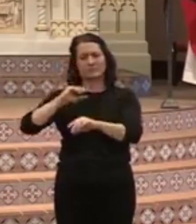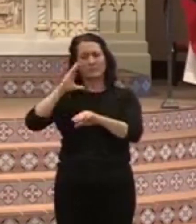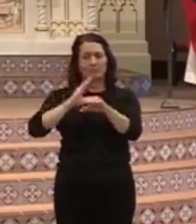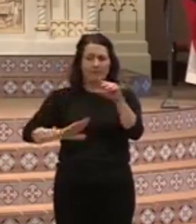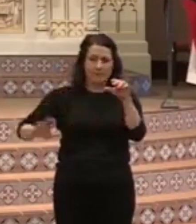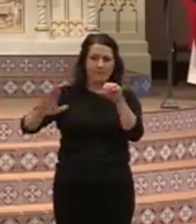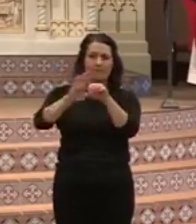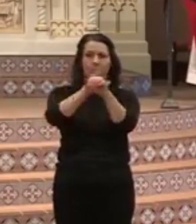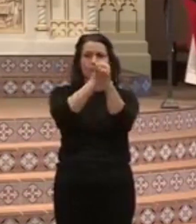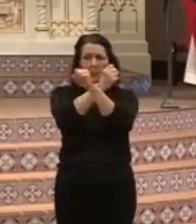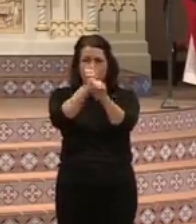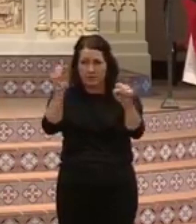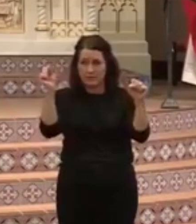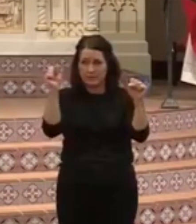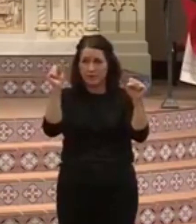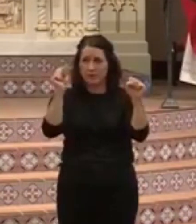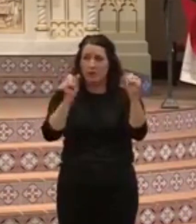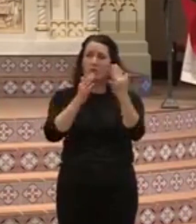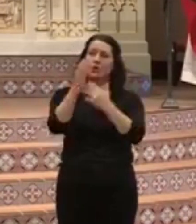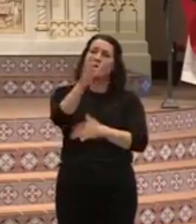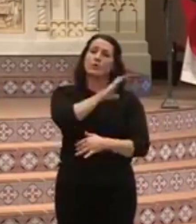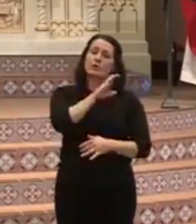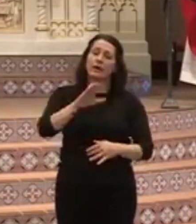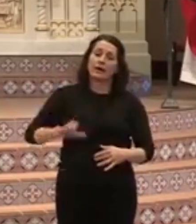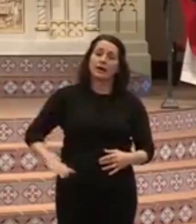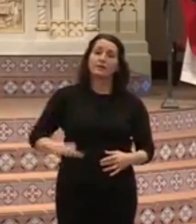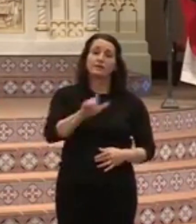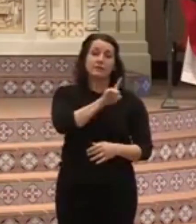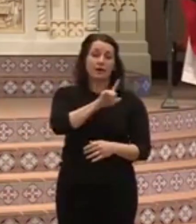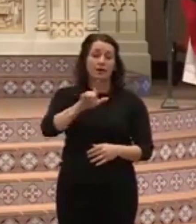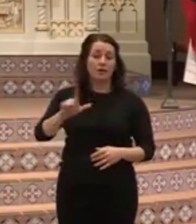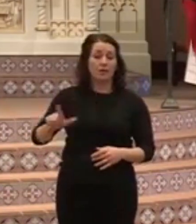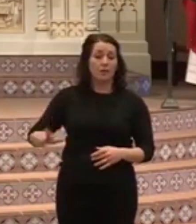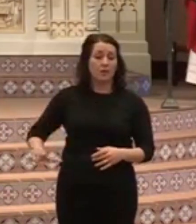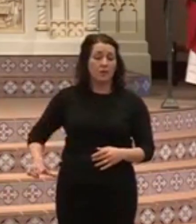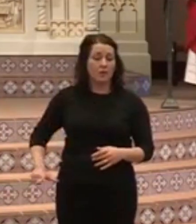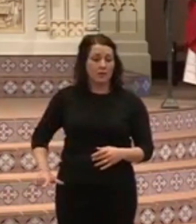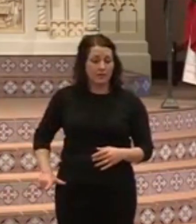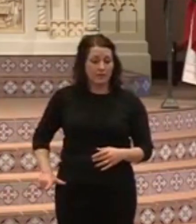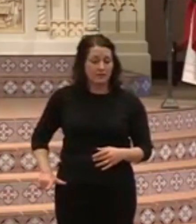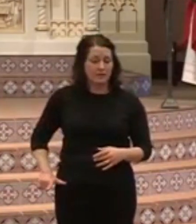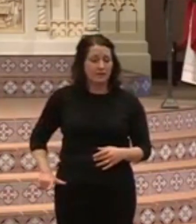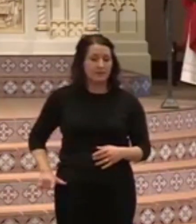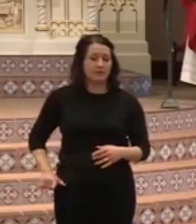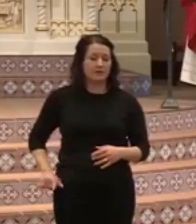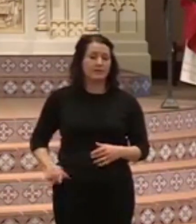redemption. Through Christ our Lord.